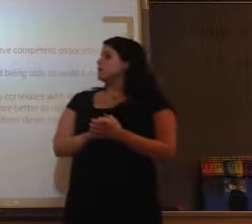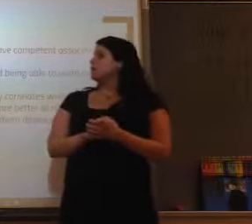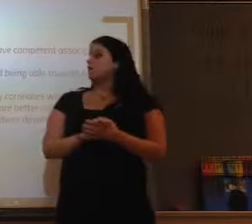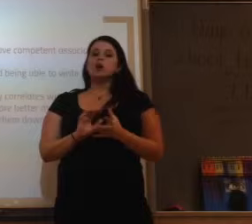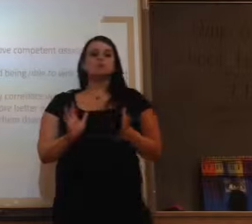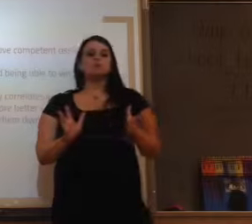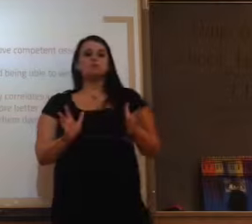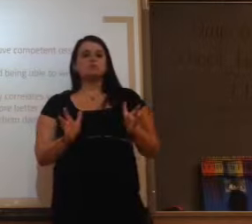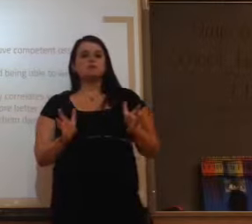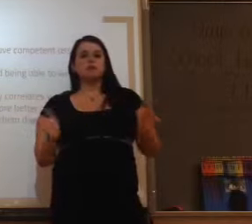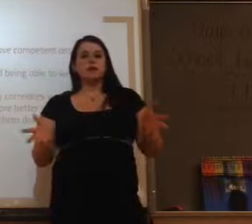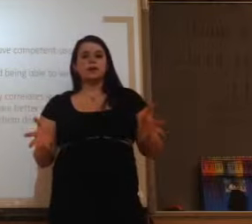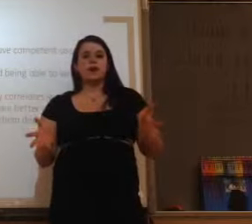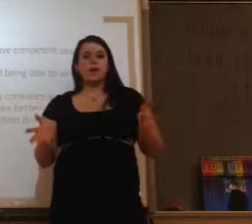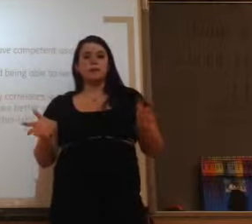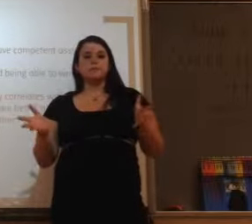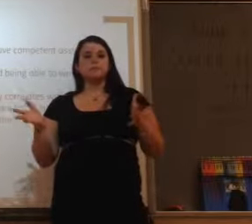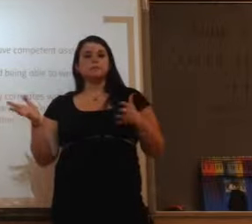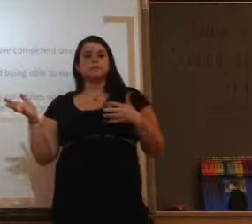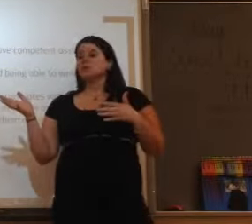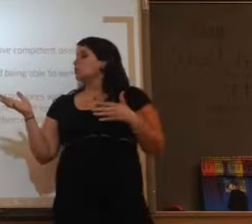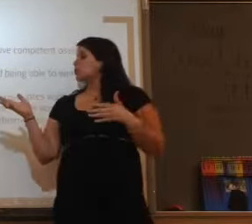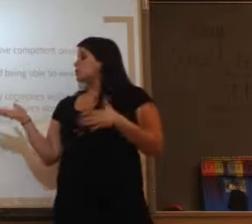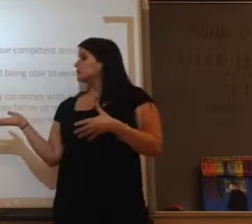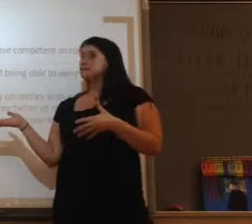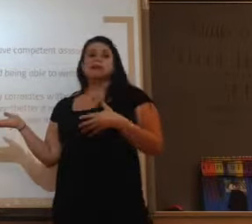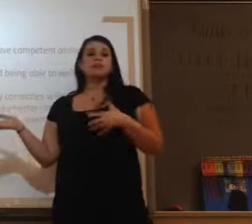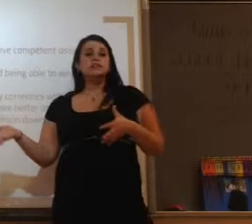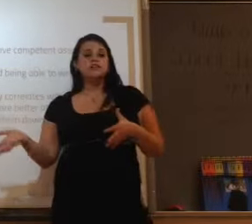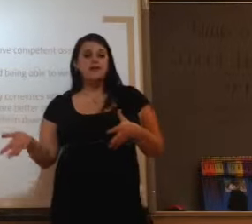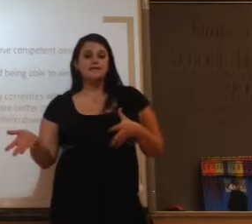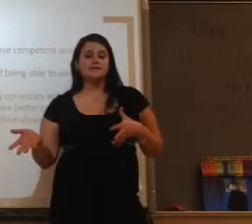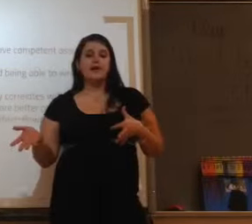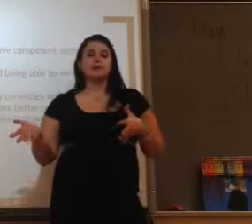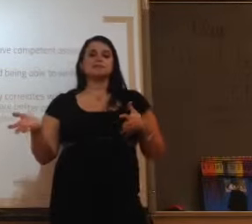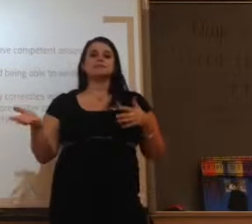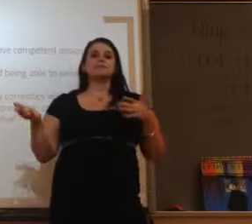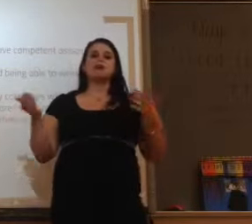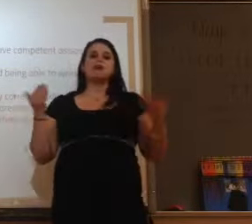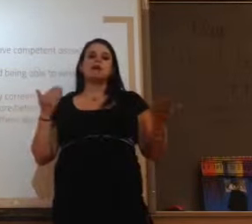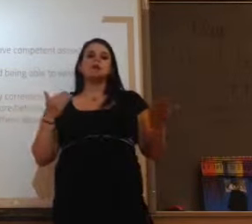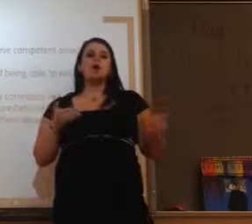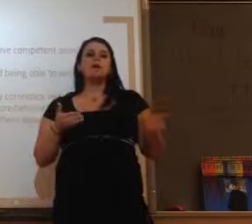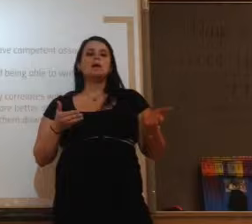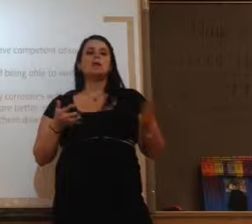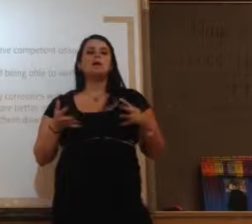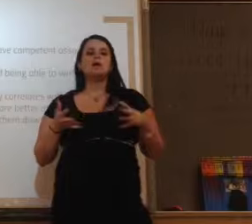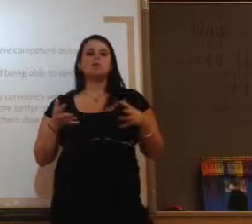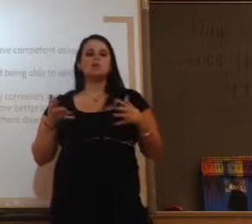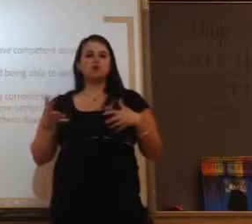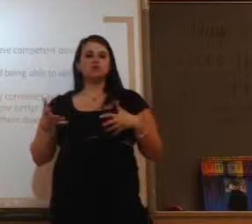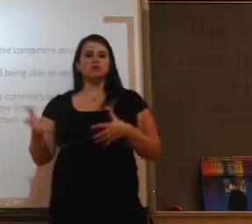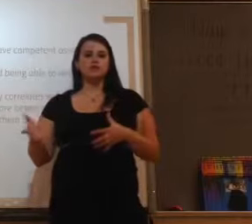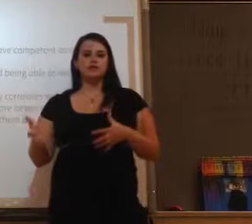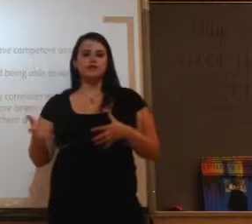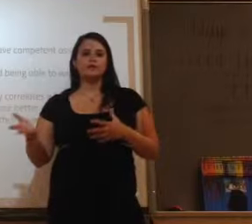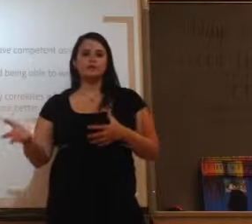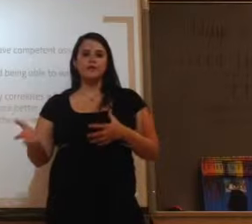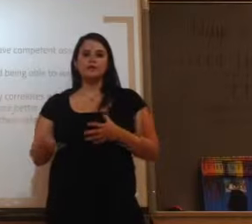They're also more skilled at translating initialized signs and knowing what words are associated with what